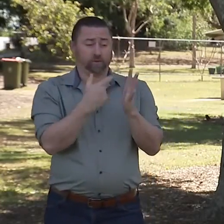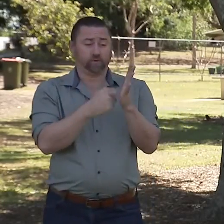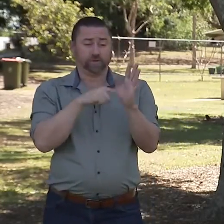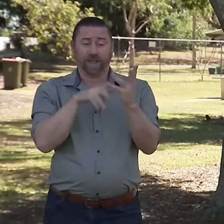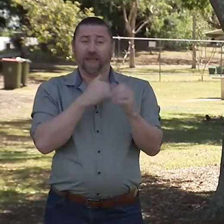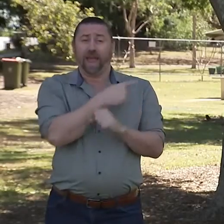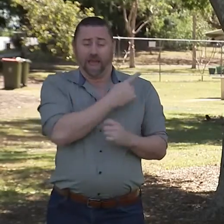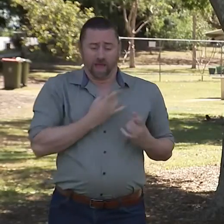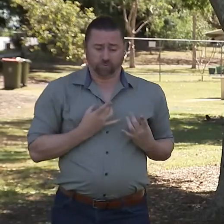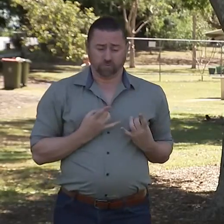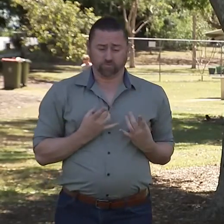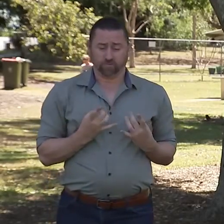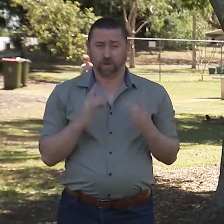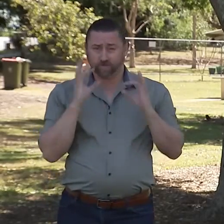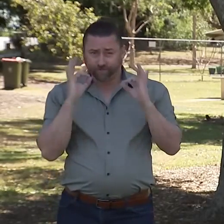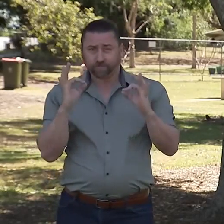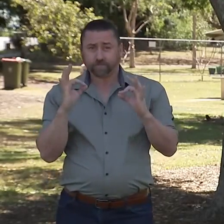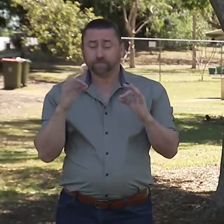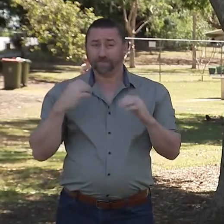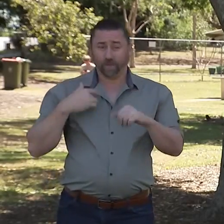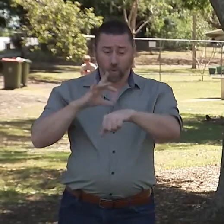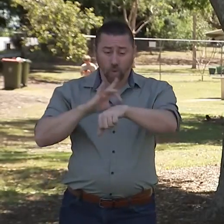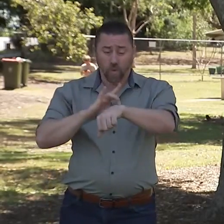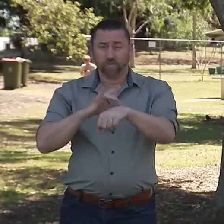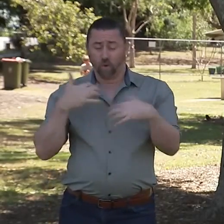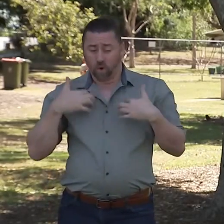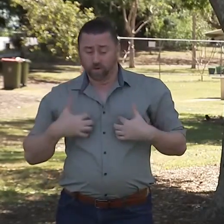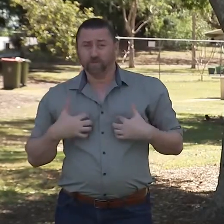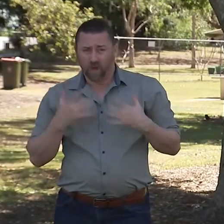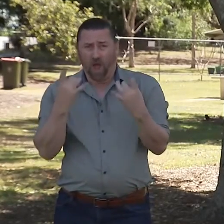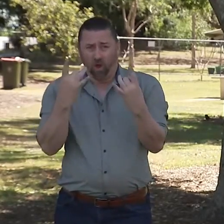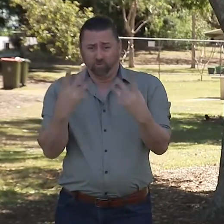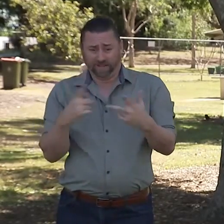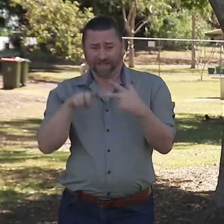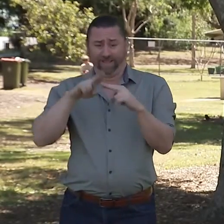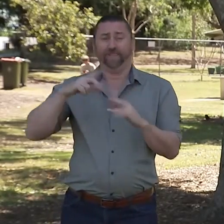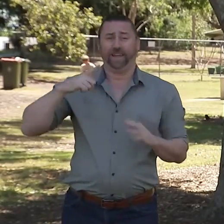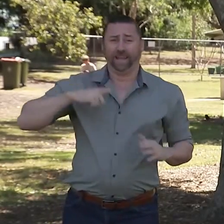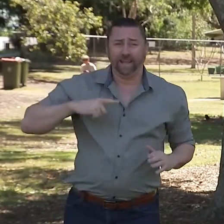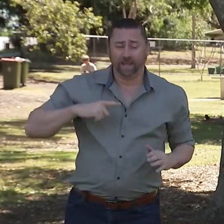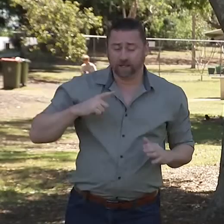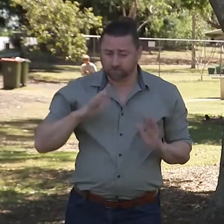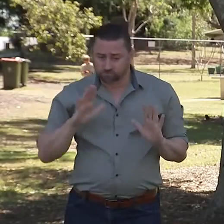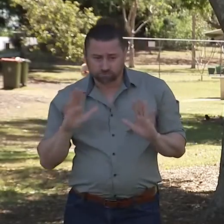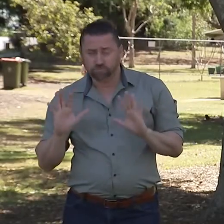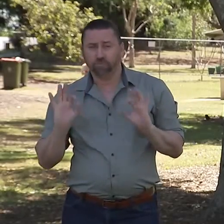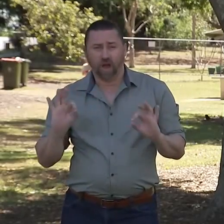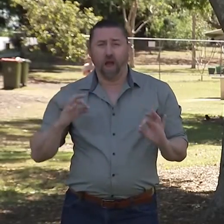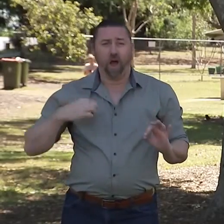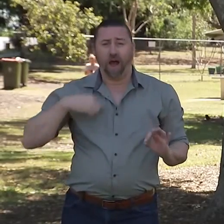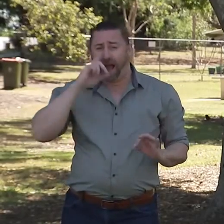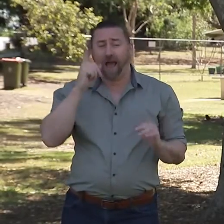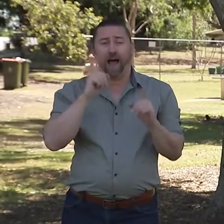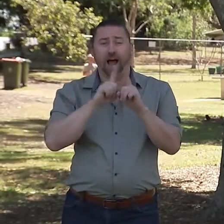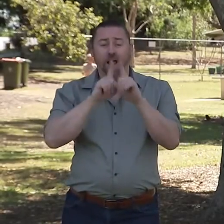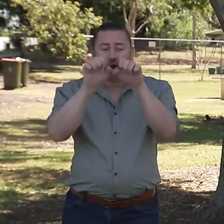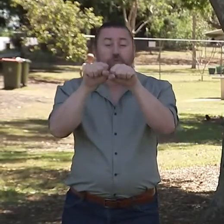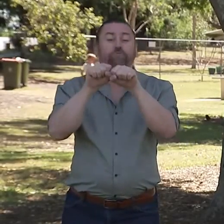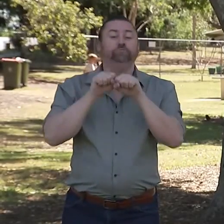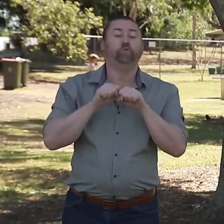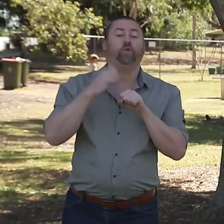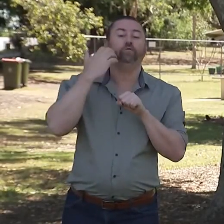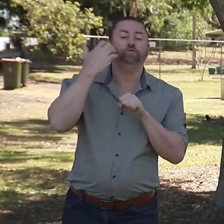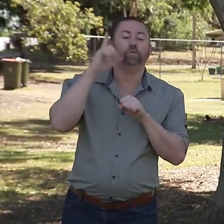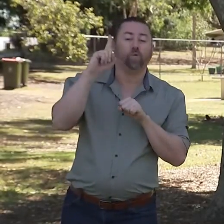everything prepared. The health system is prepared, but I'm not looking through that. I don't have that crystal ball. So we just have to